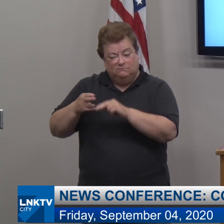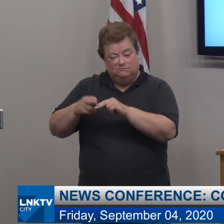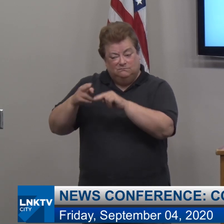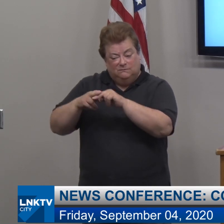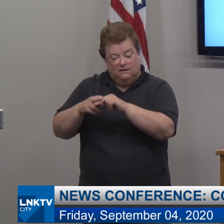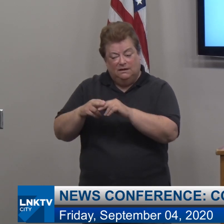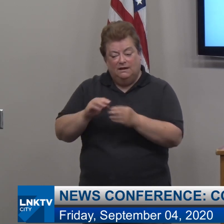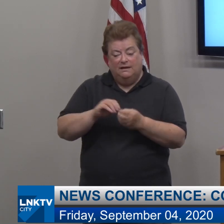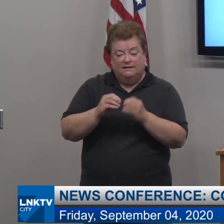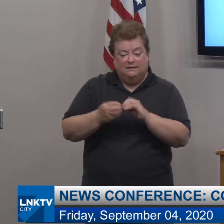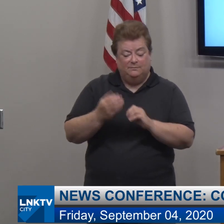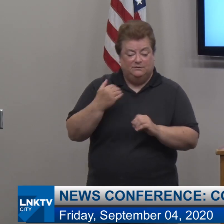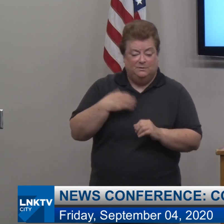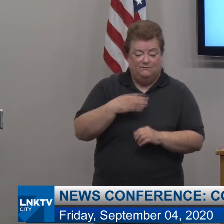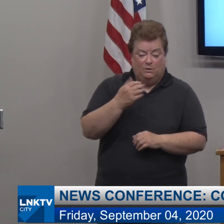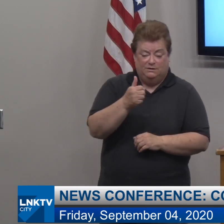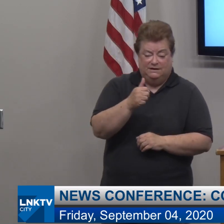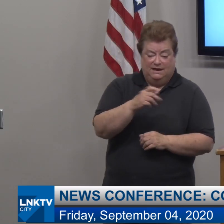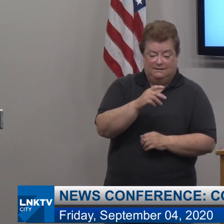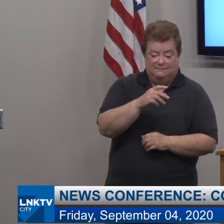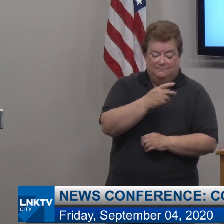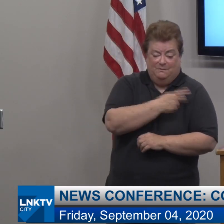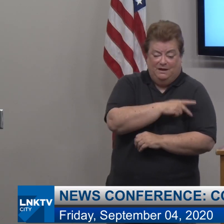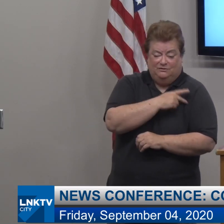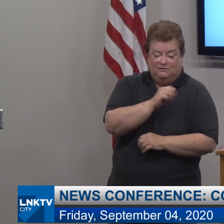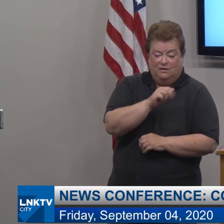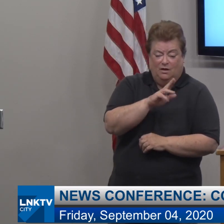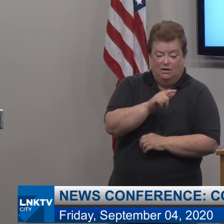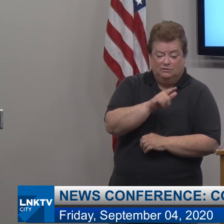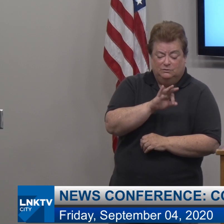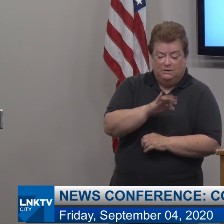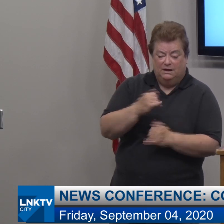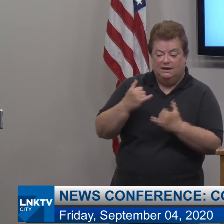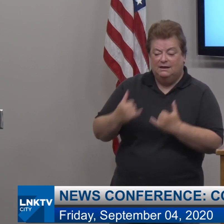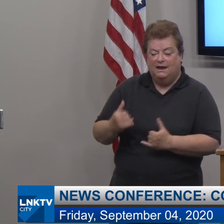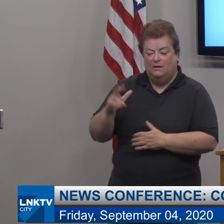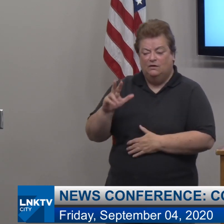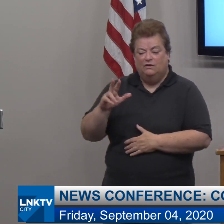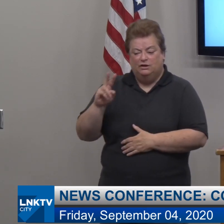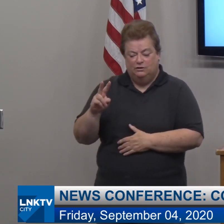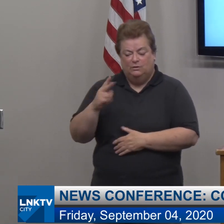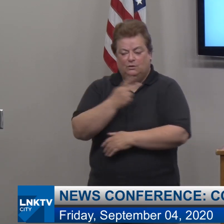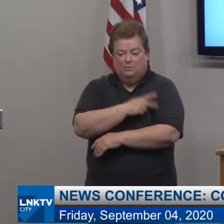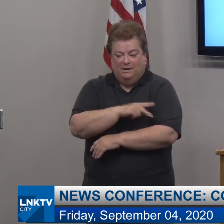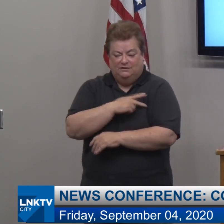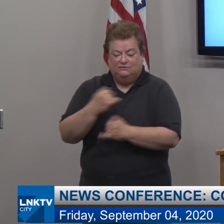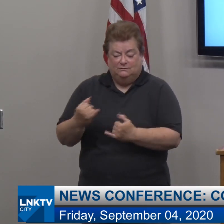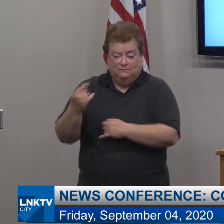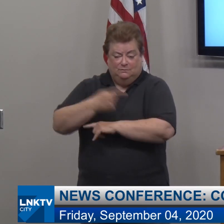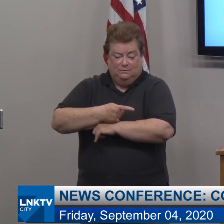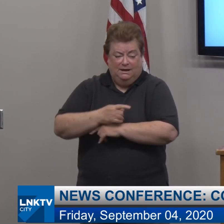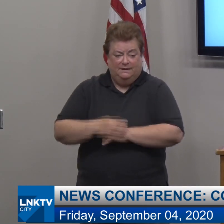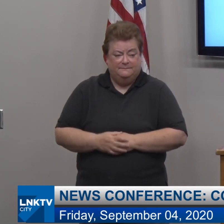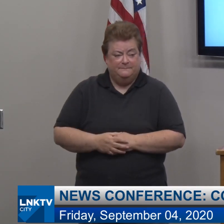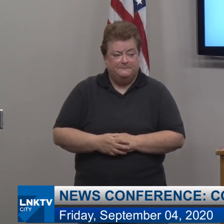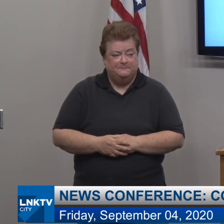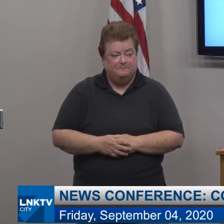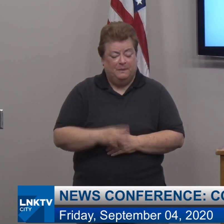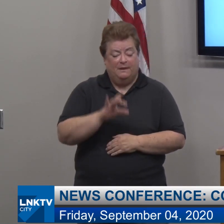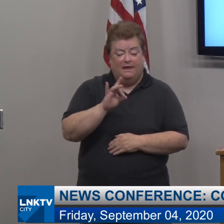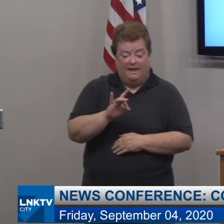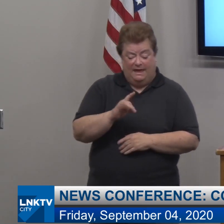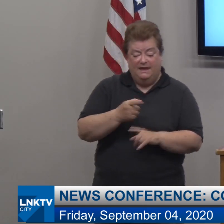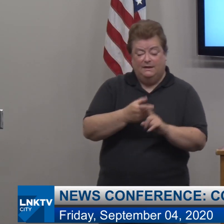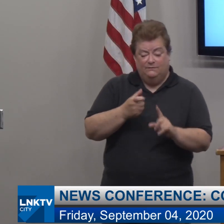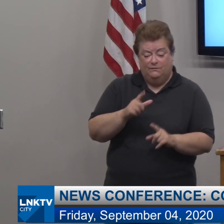number has increased from 10 patients on August 29th to 32 patients reported today. 8 patients are